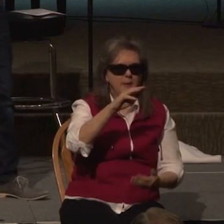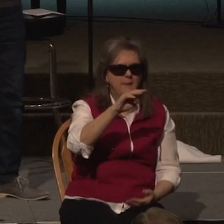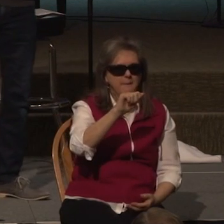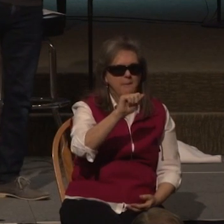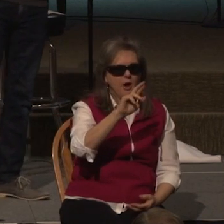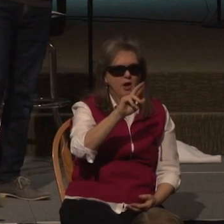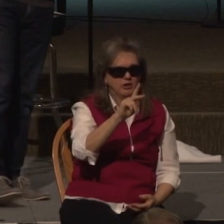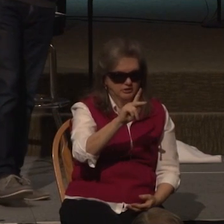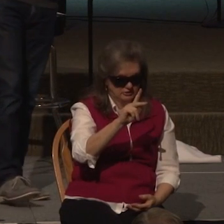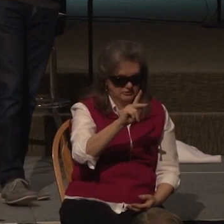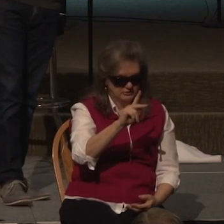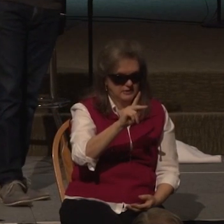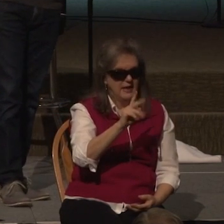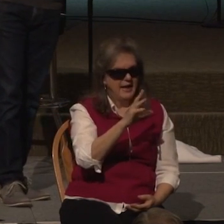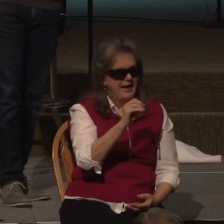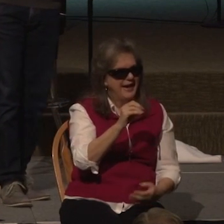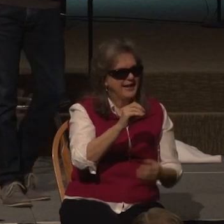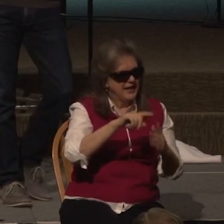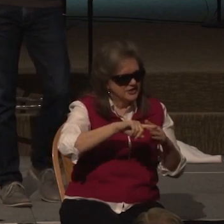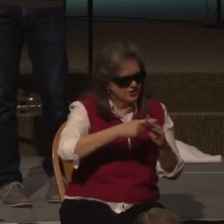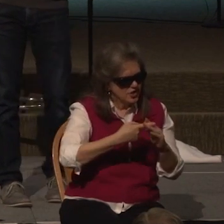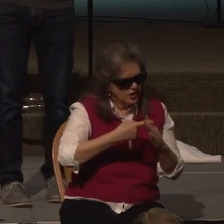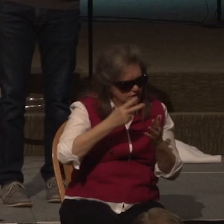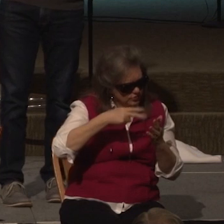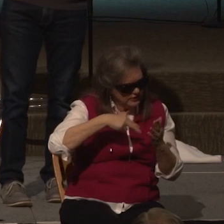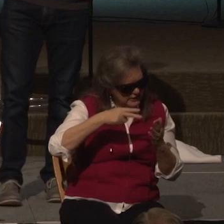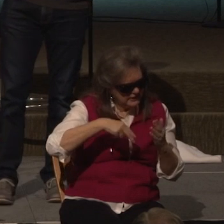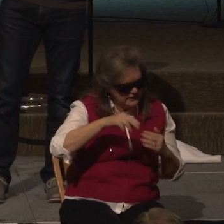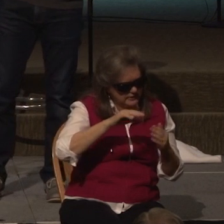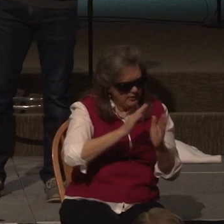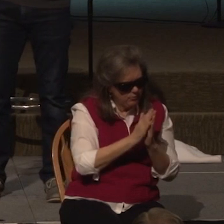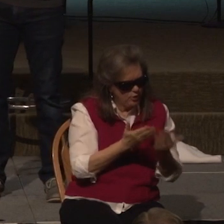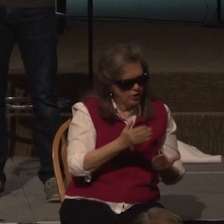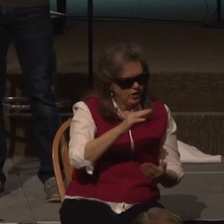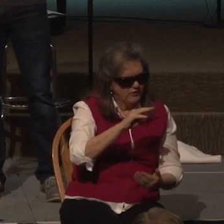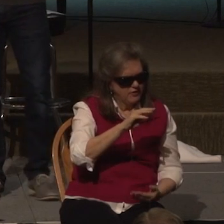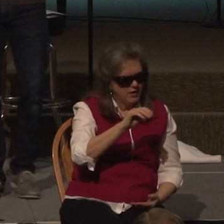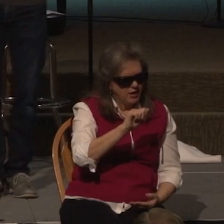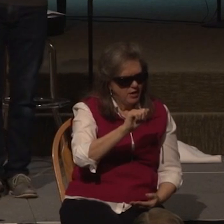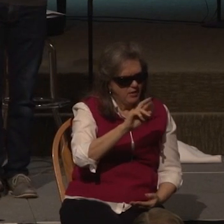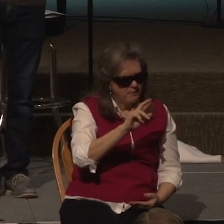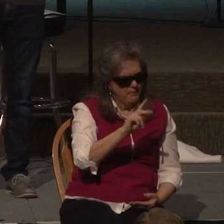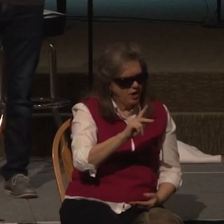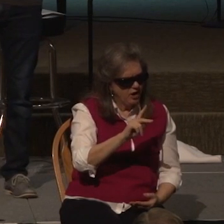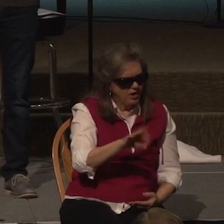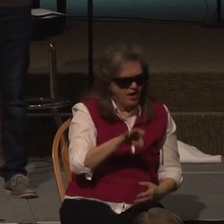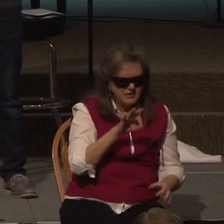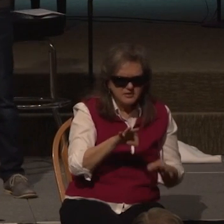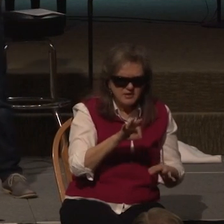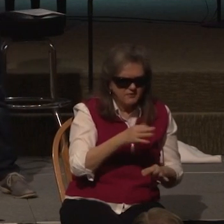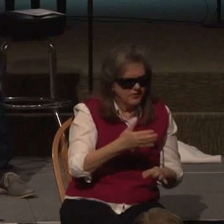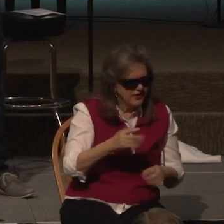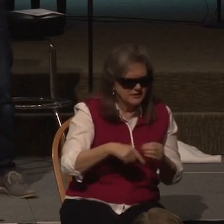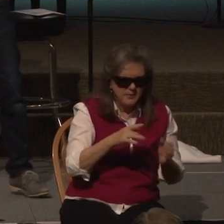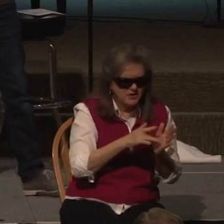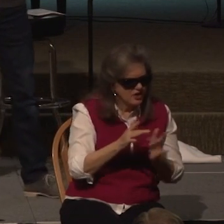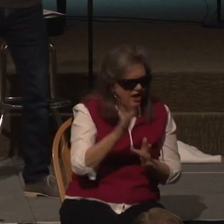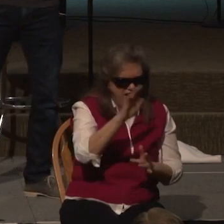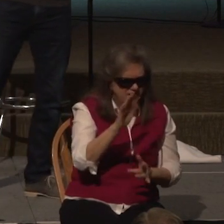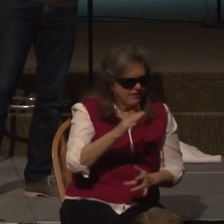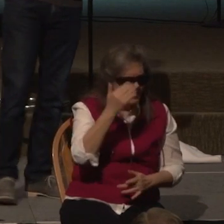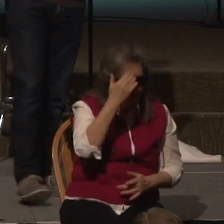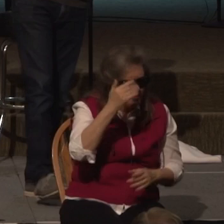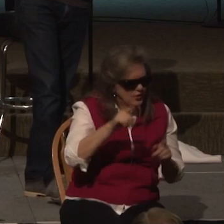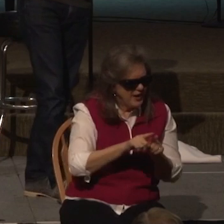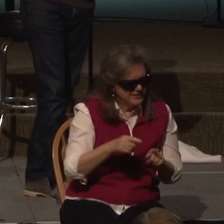doing so, I started discovering about things about Jesus I had never known as a youth. And that's